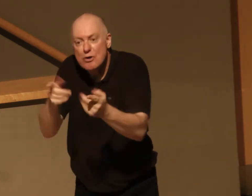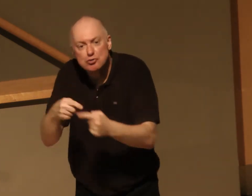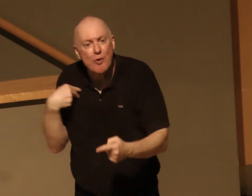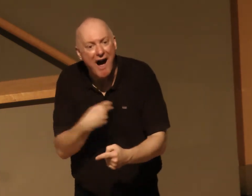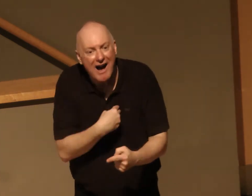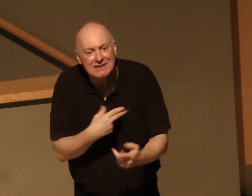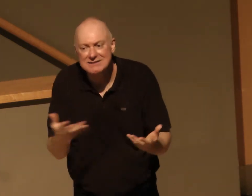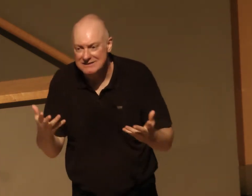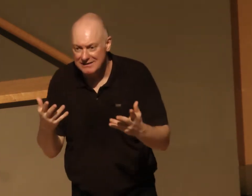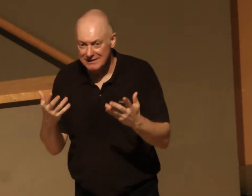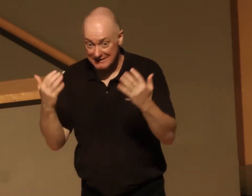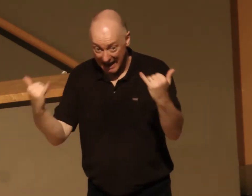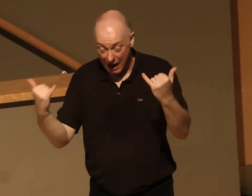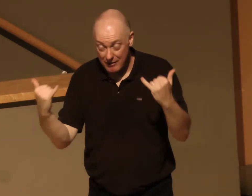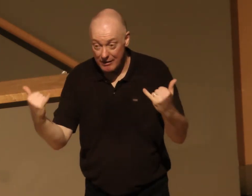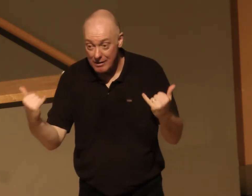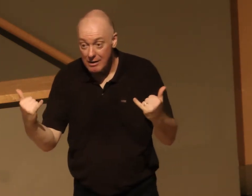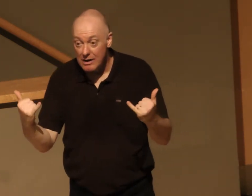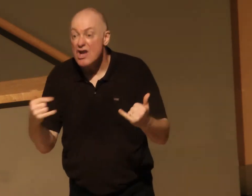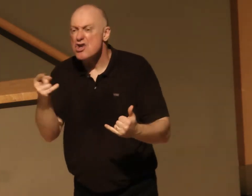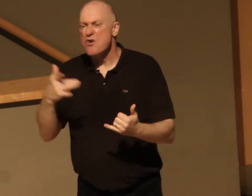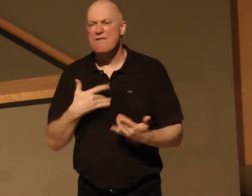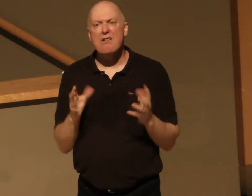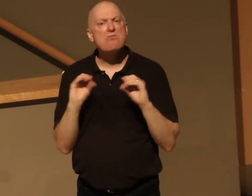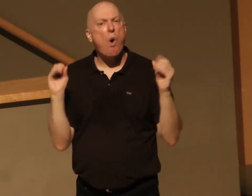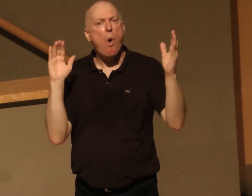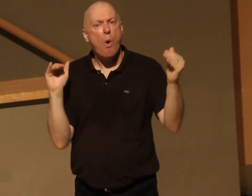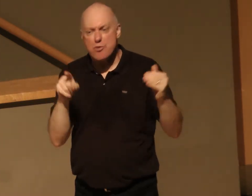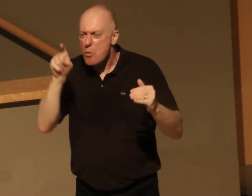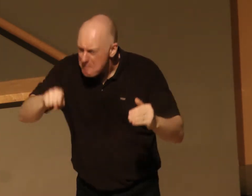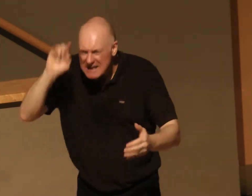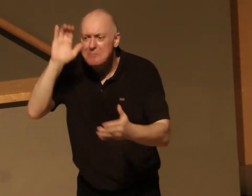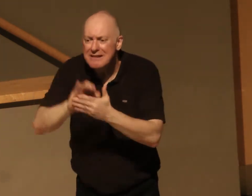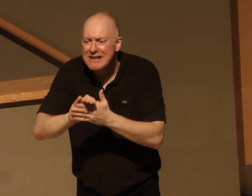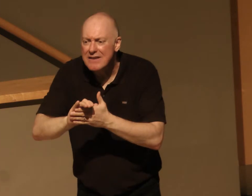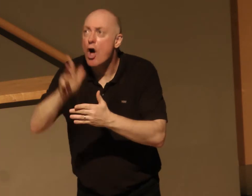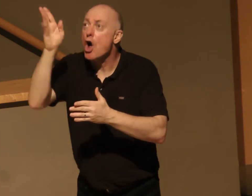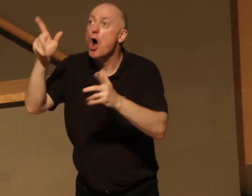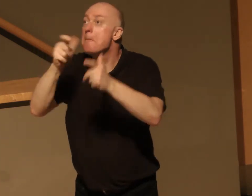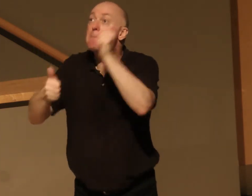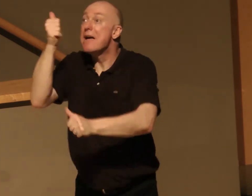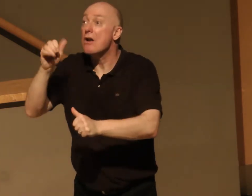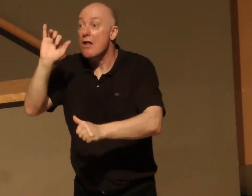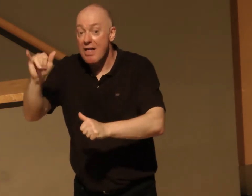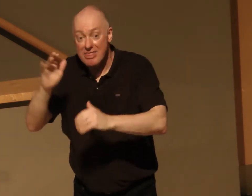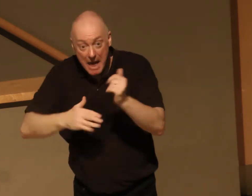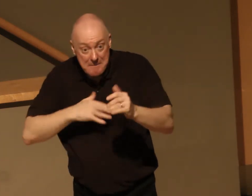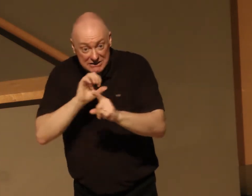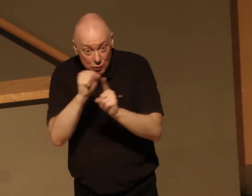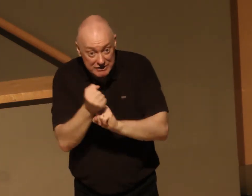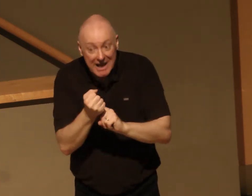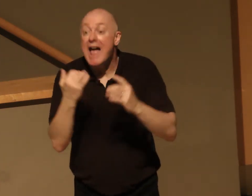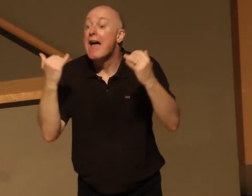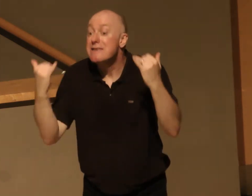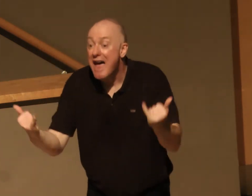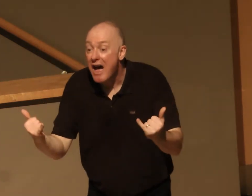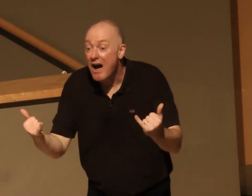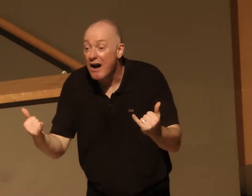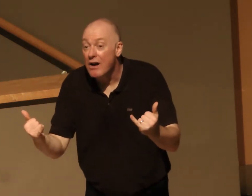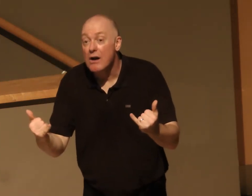I want you to write this down now but all hope seems lost I must believe that God is bigger than my circumstances here's the hope now but all hope seems lost I must